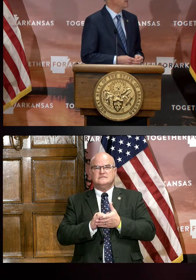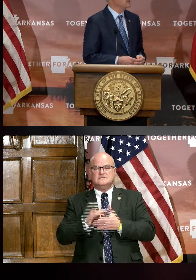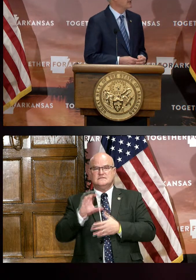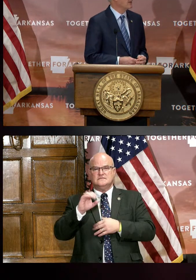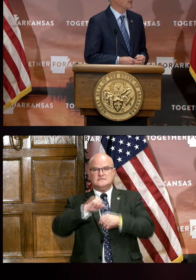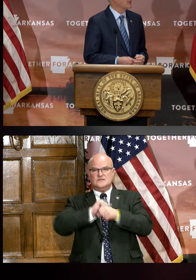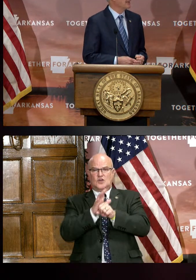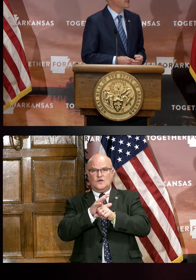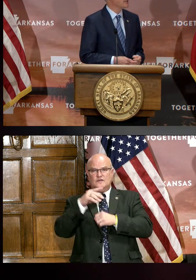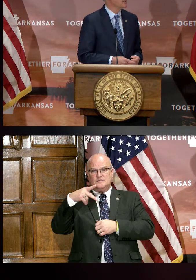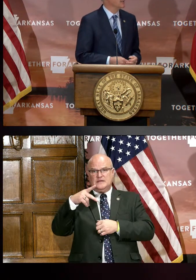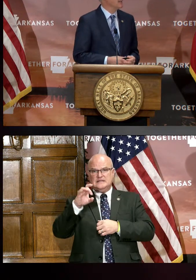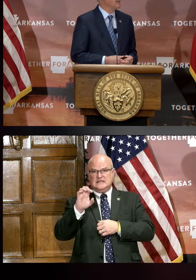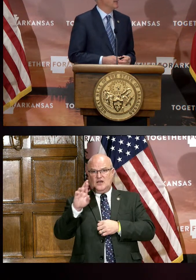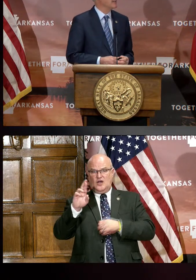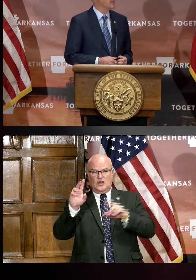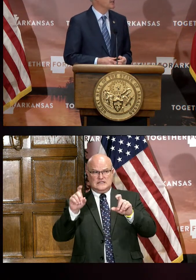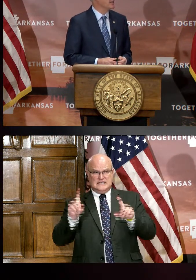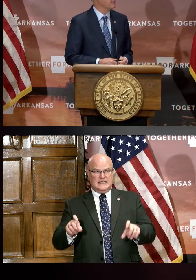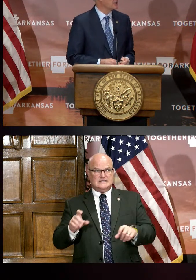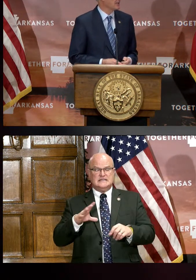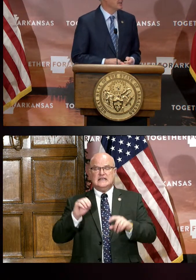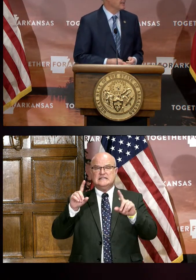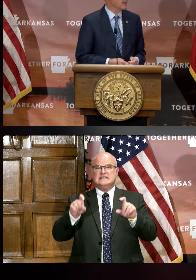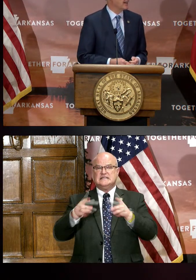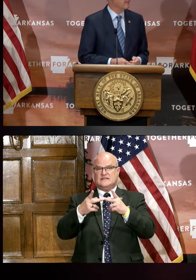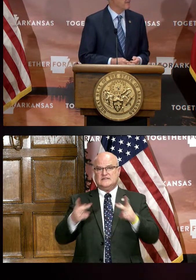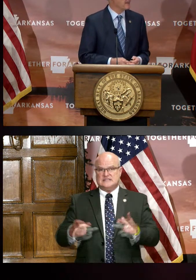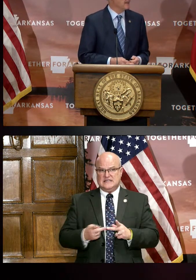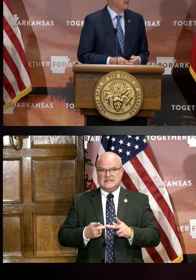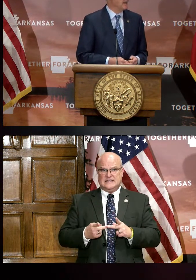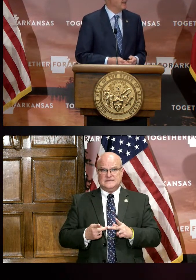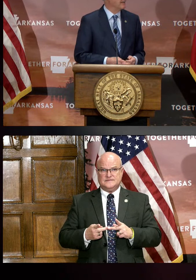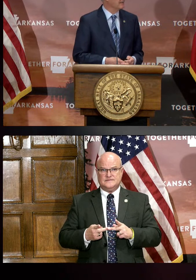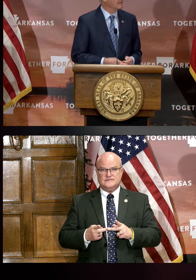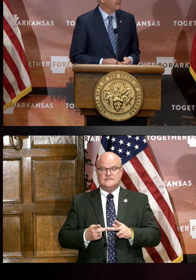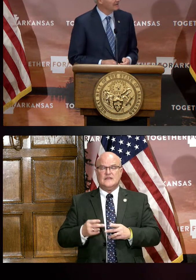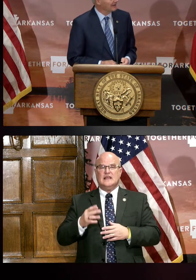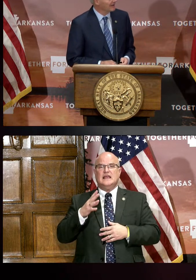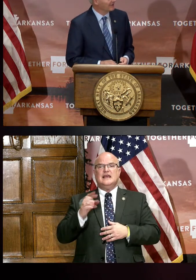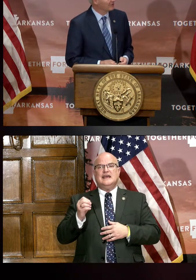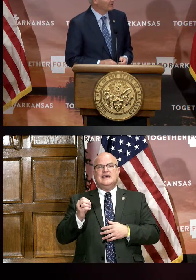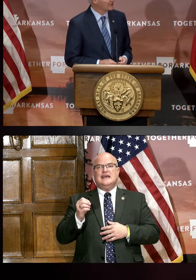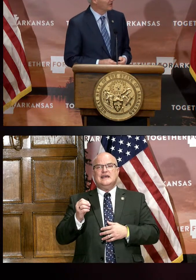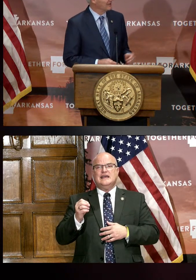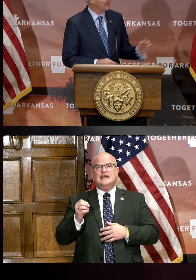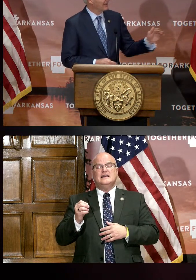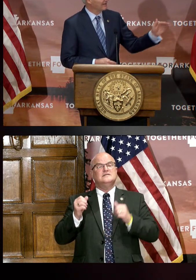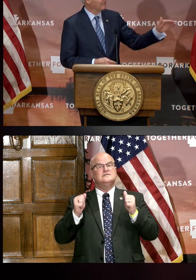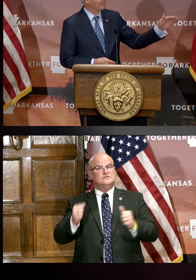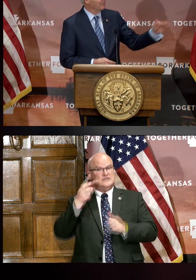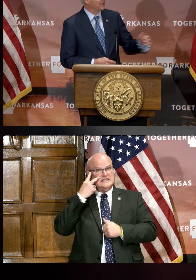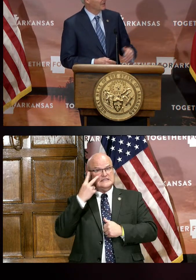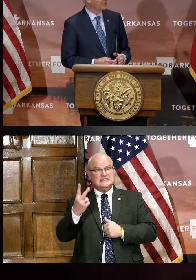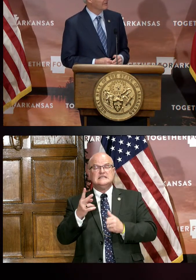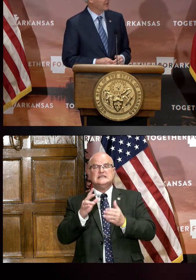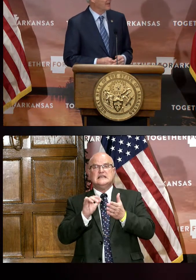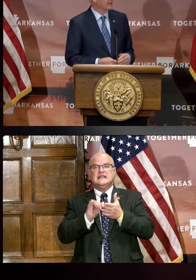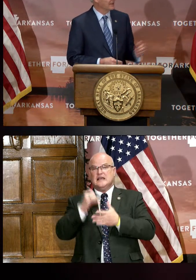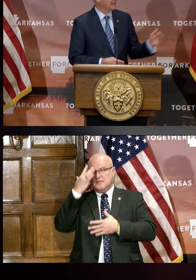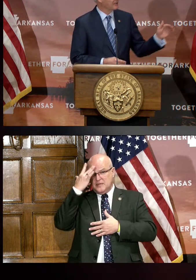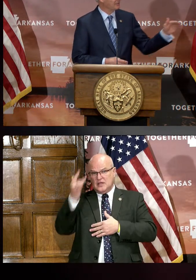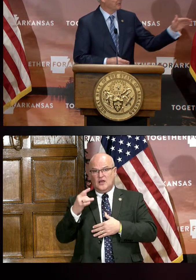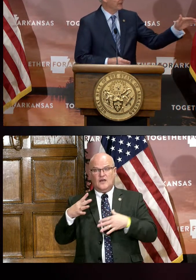COVID PCR test and testing facility type, and you can see that because